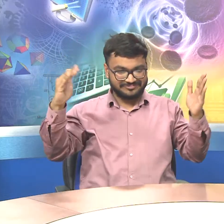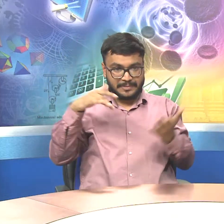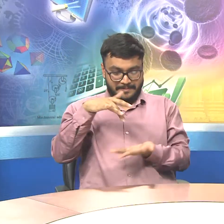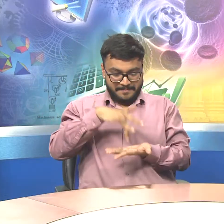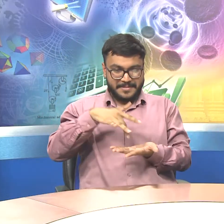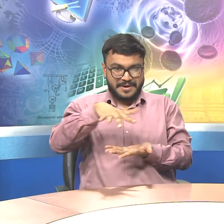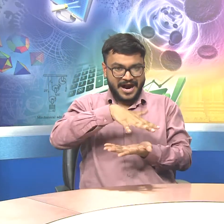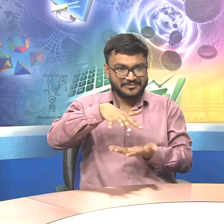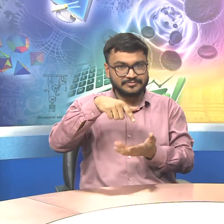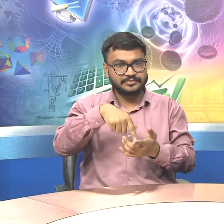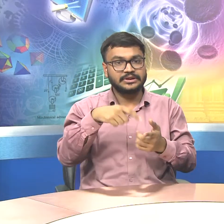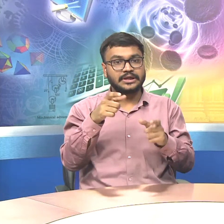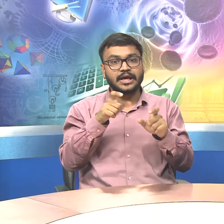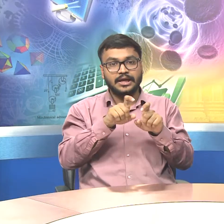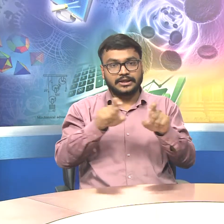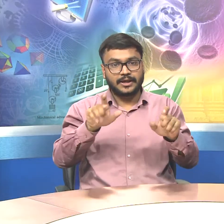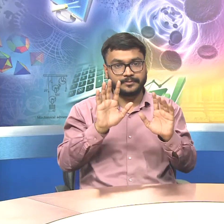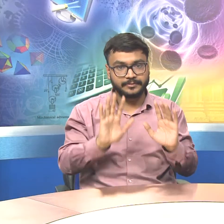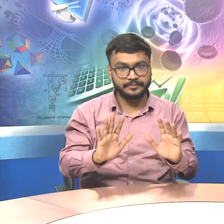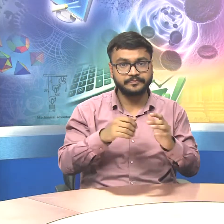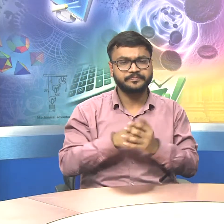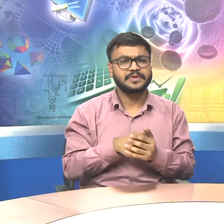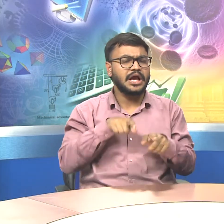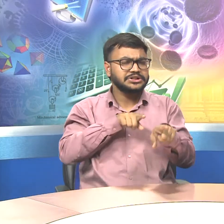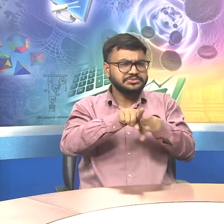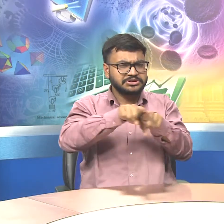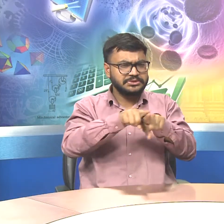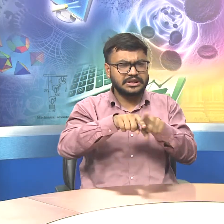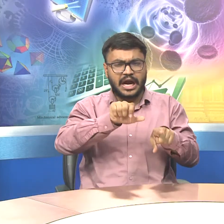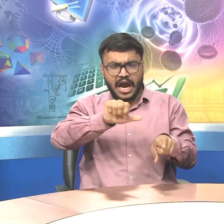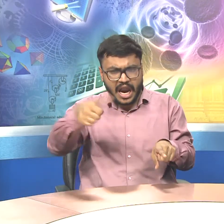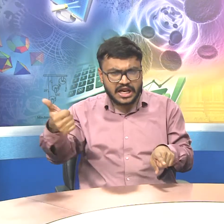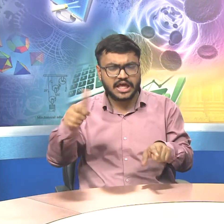Location needs to be defined and followed in the signing space.